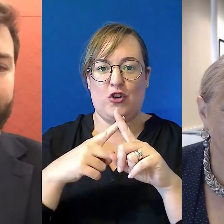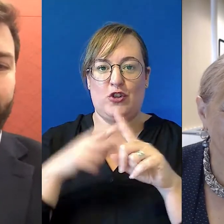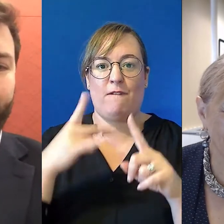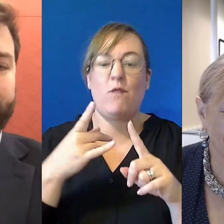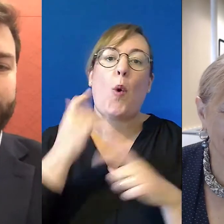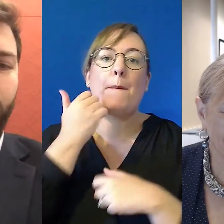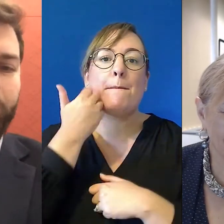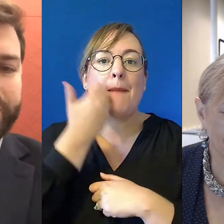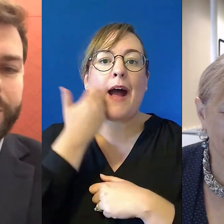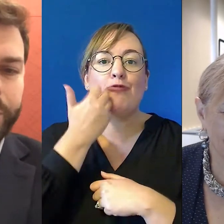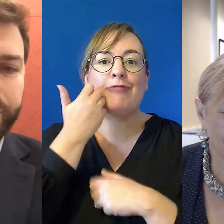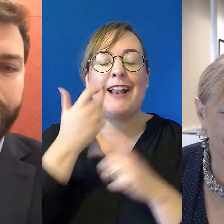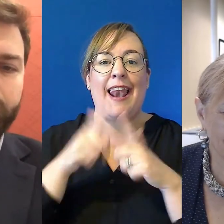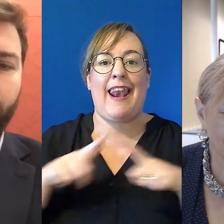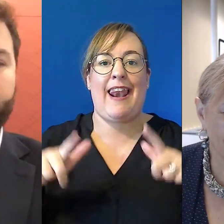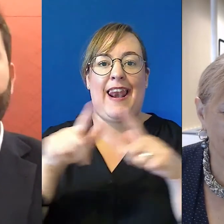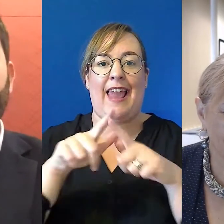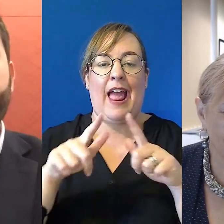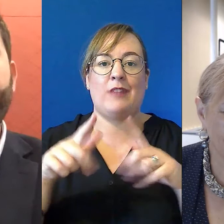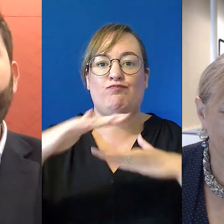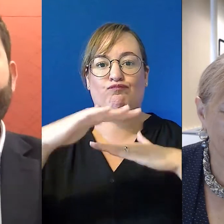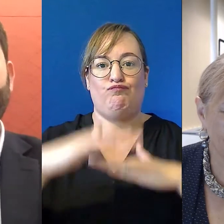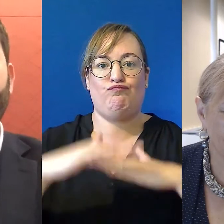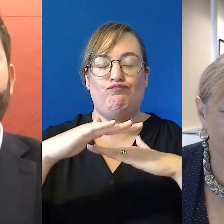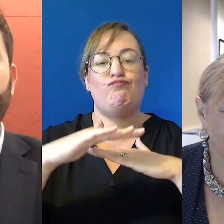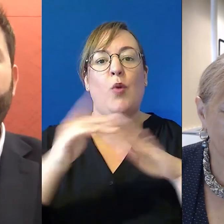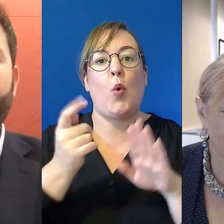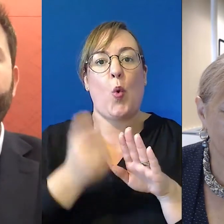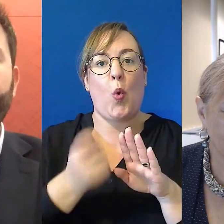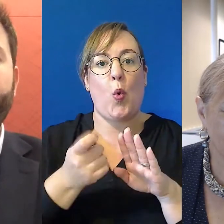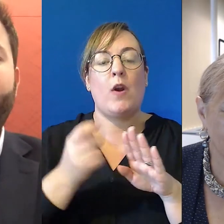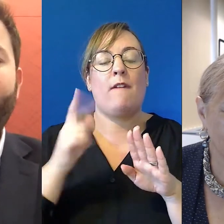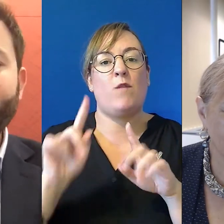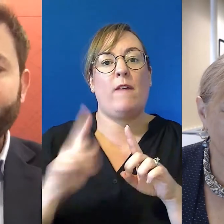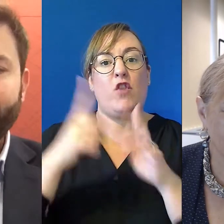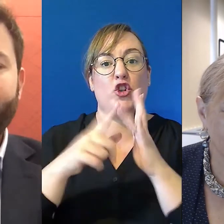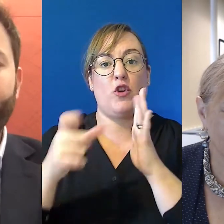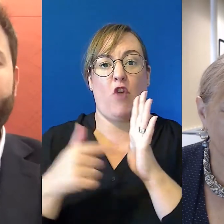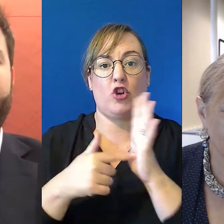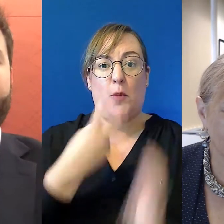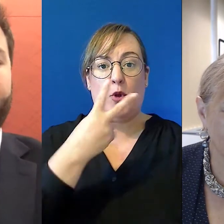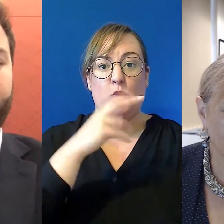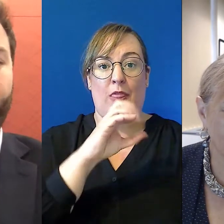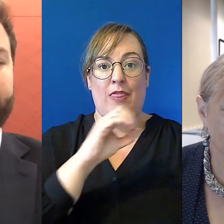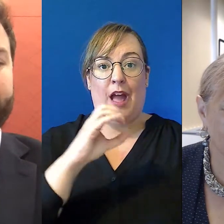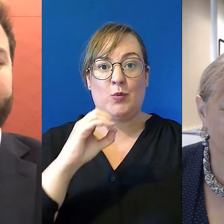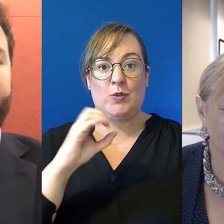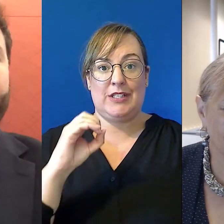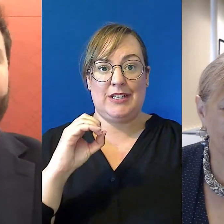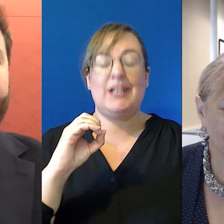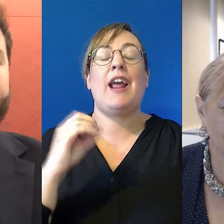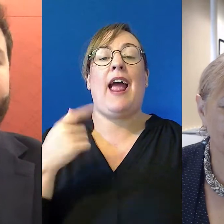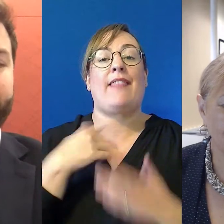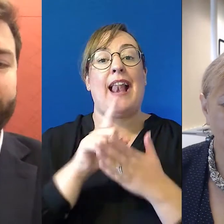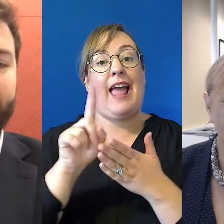Land Court. She was appointed to the court on the 1st of October 2000 and was later appointed as